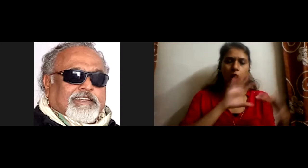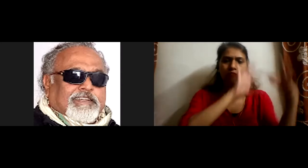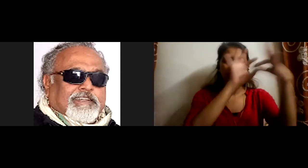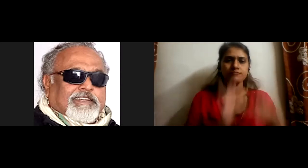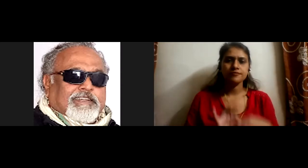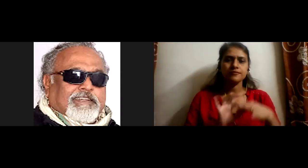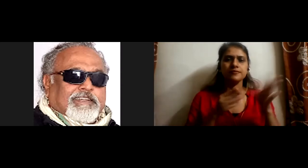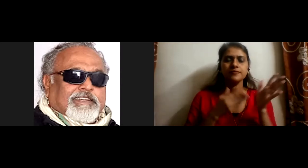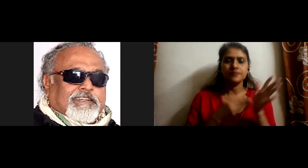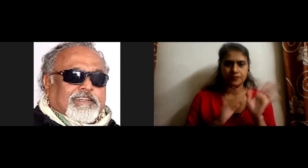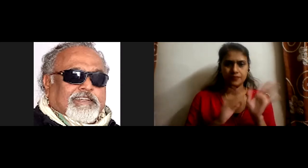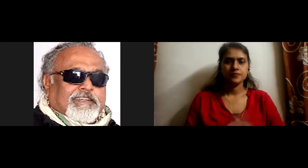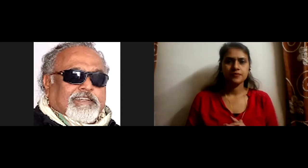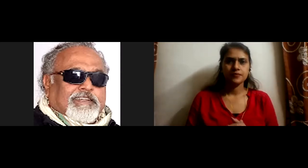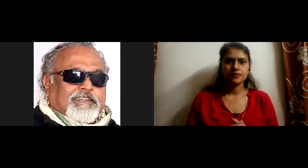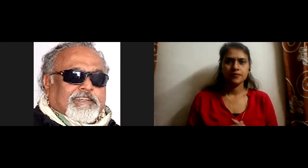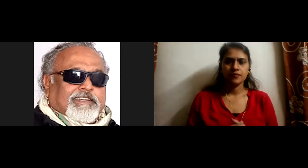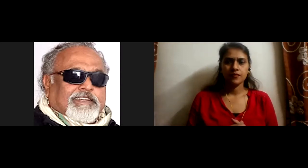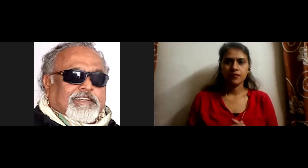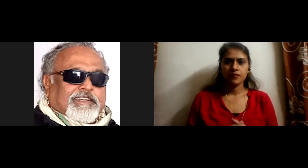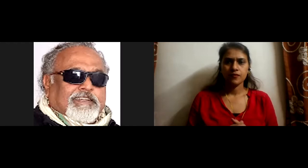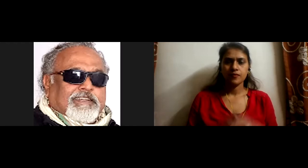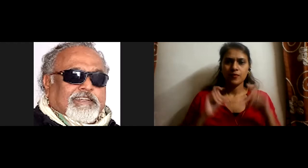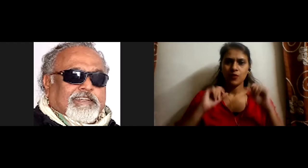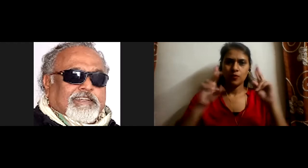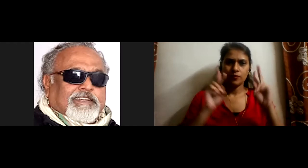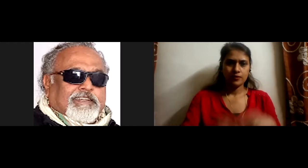I can't see you, Divya. Are you still spotlighted?